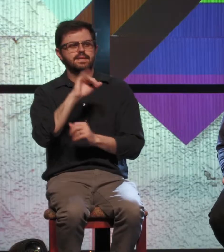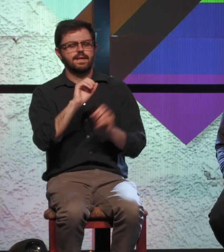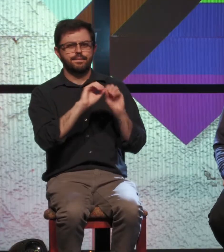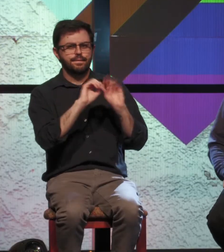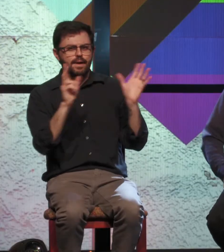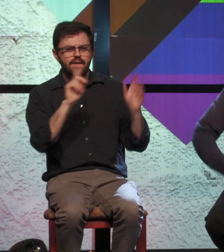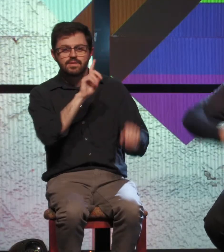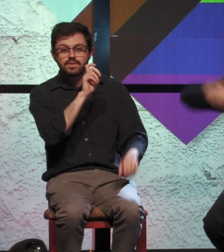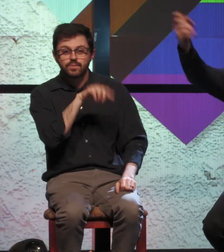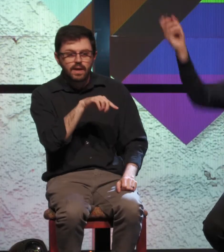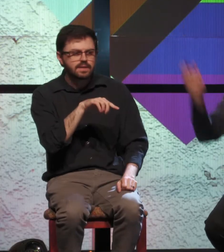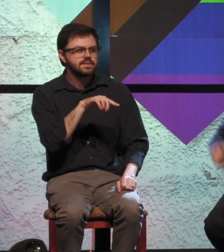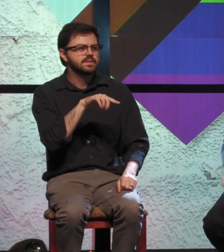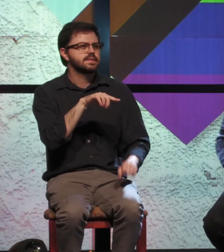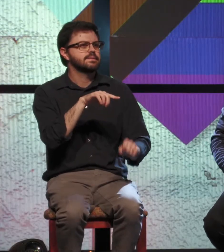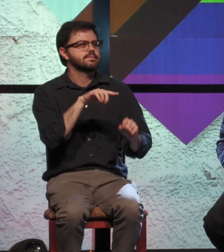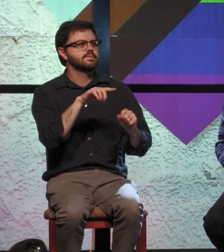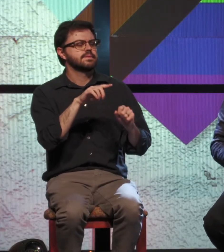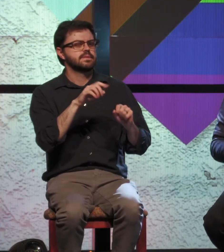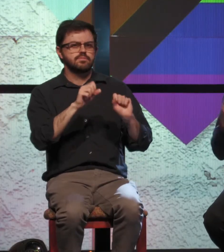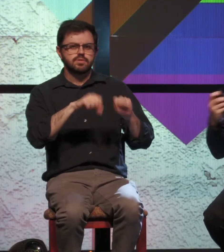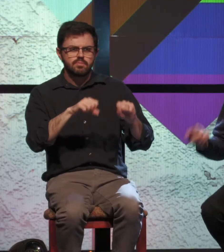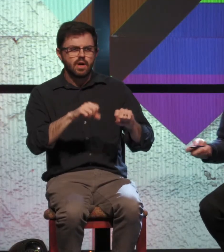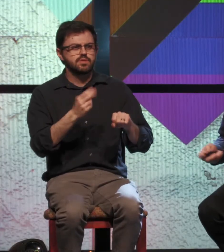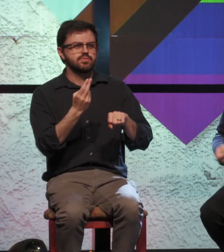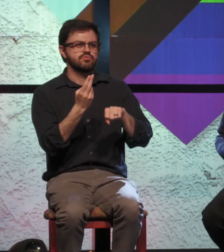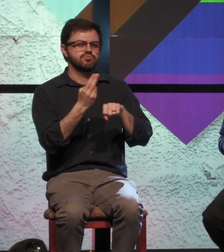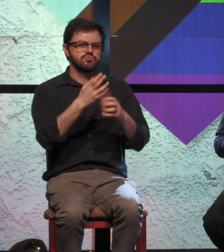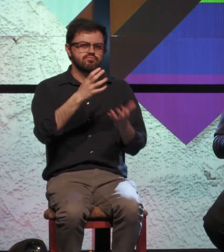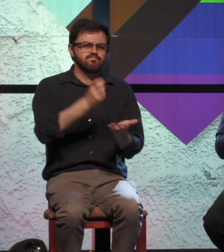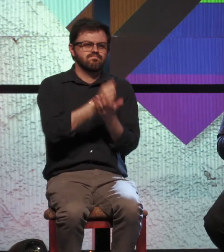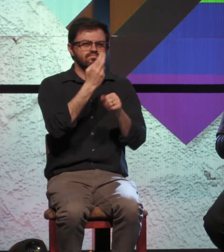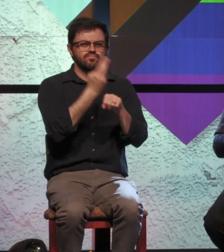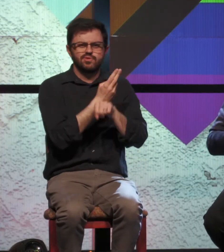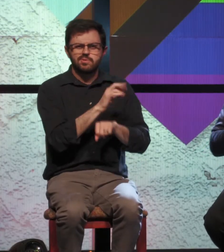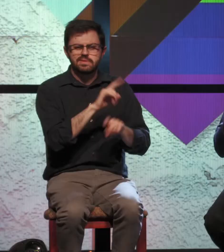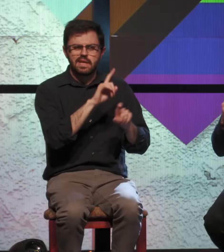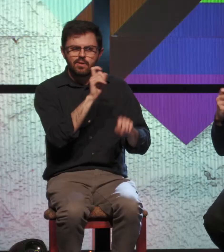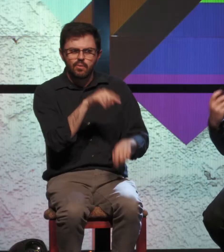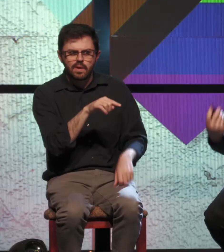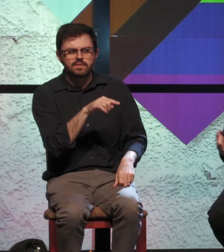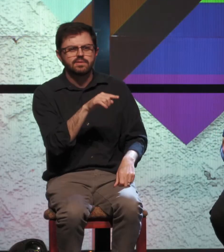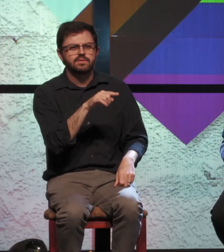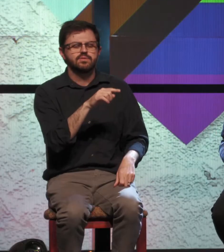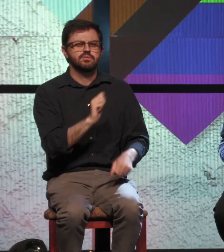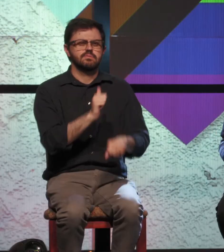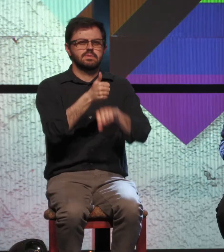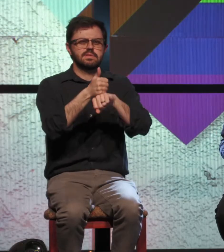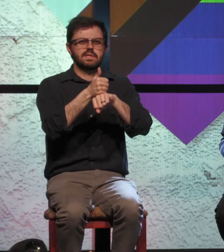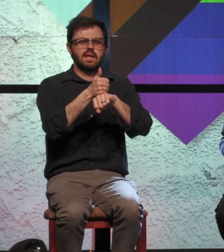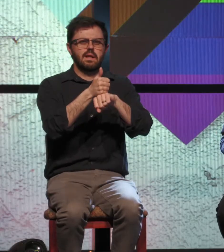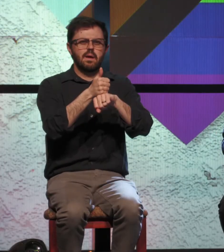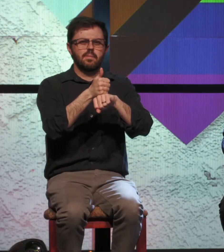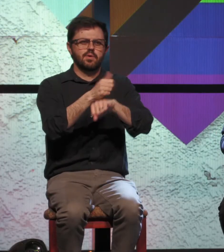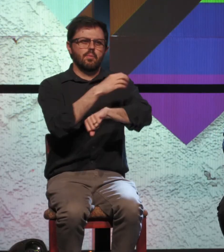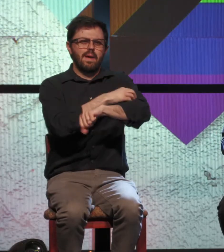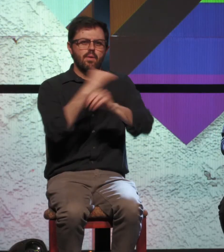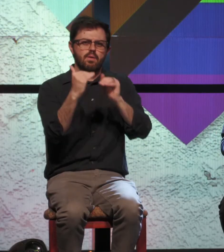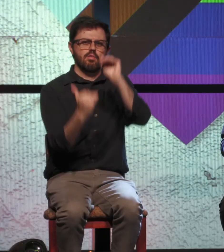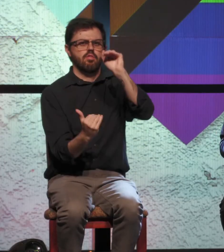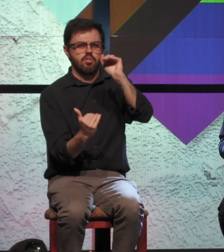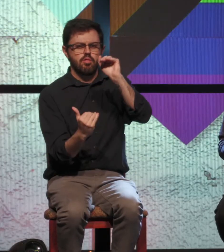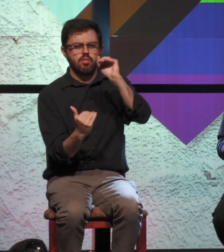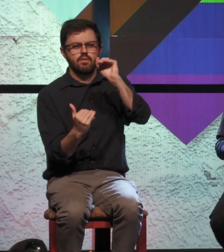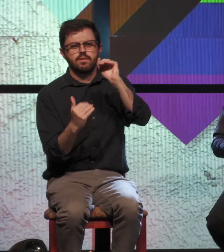from just saying love God, that could be used to create power structures, that could be